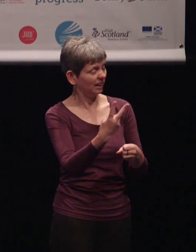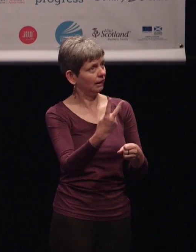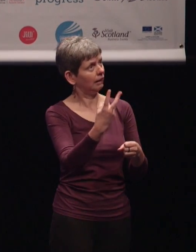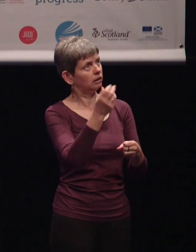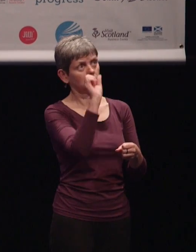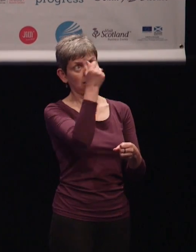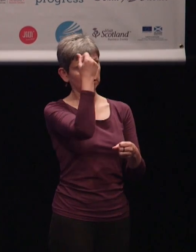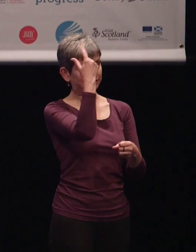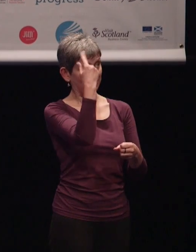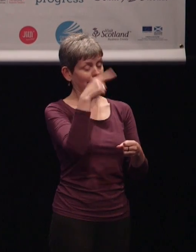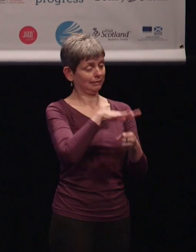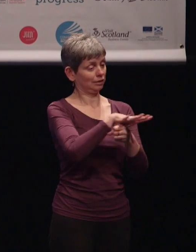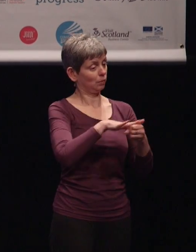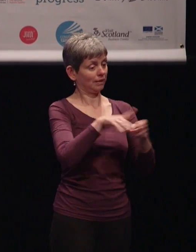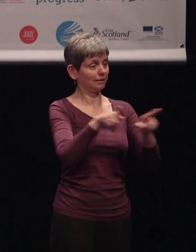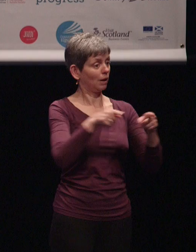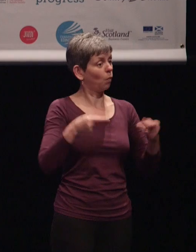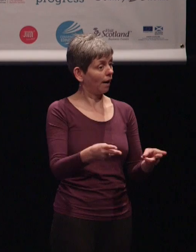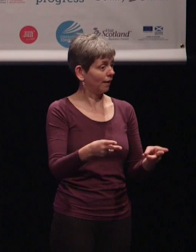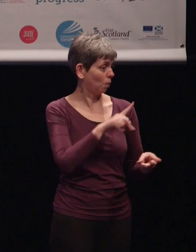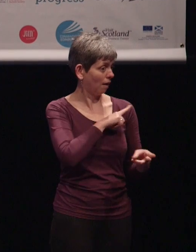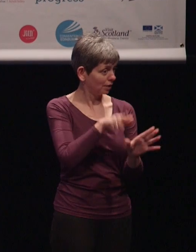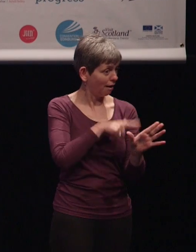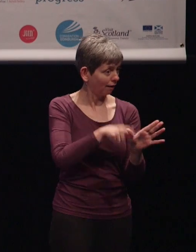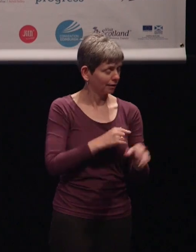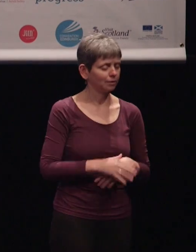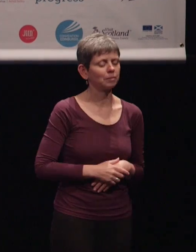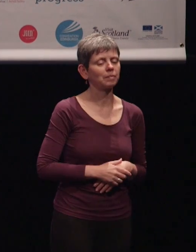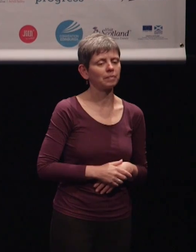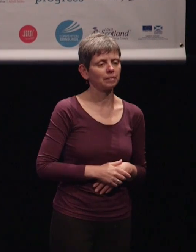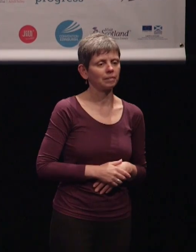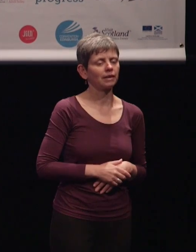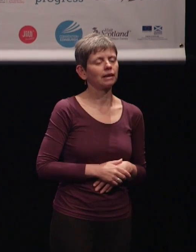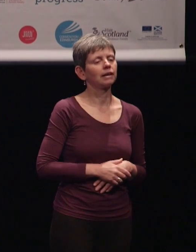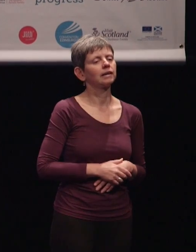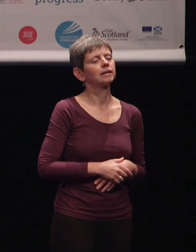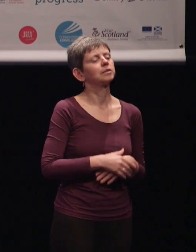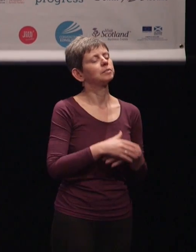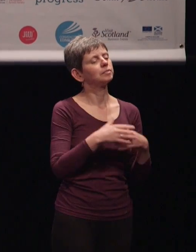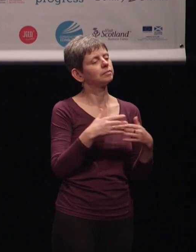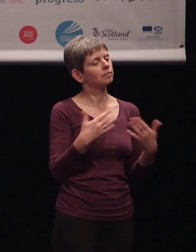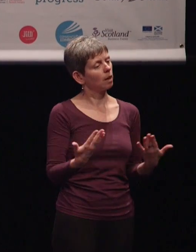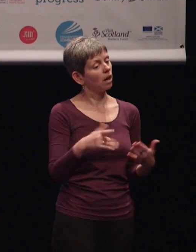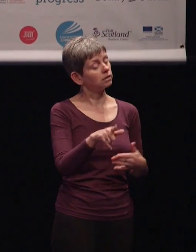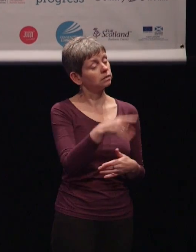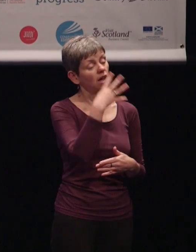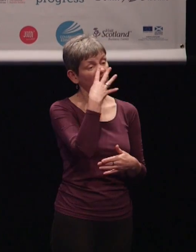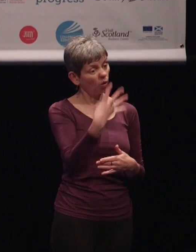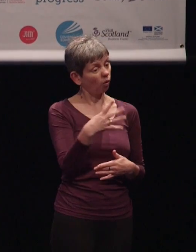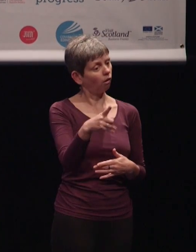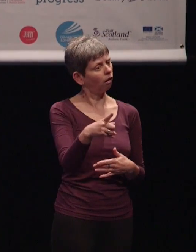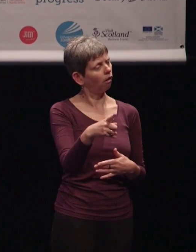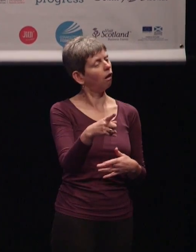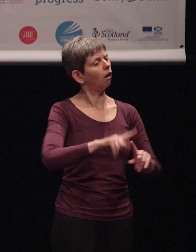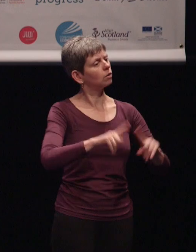I realized was just about a year later, when he was 4, those situations did not happen anymore.